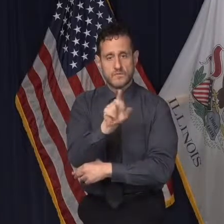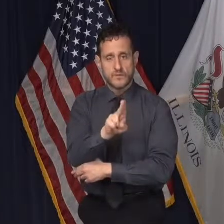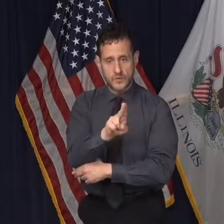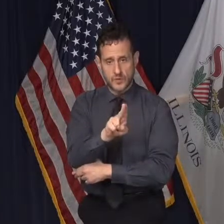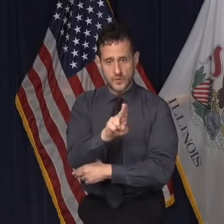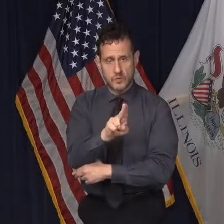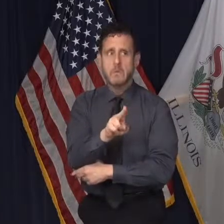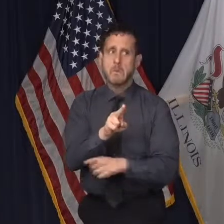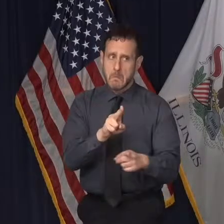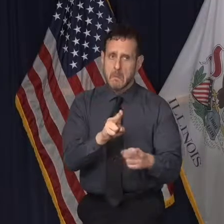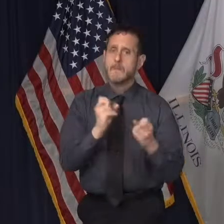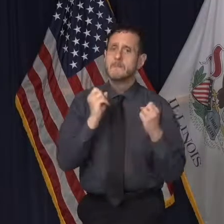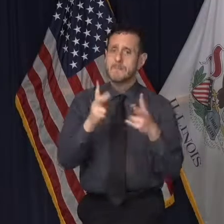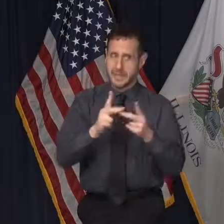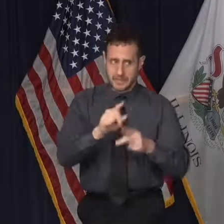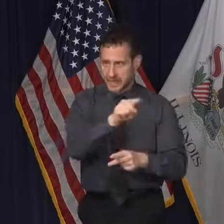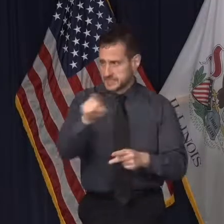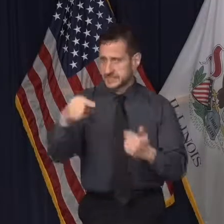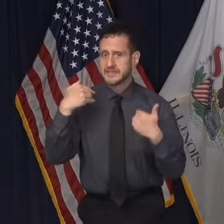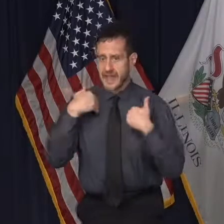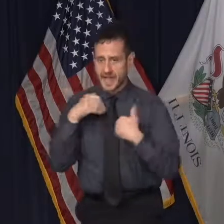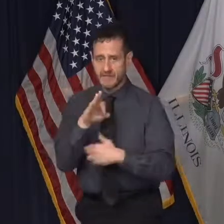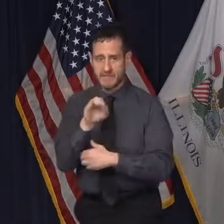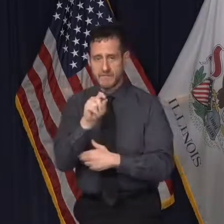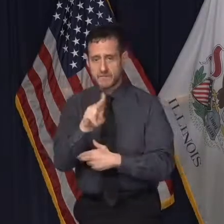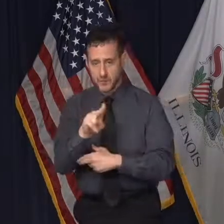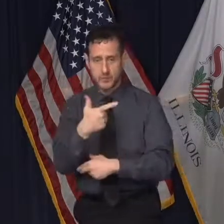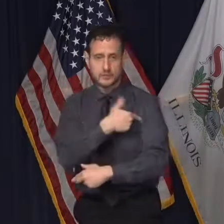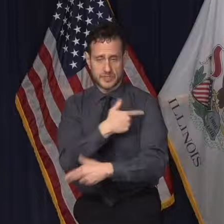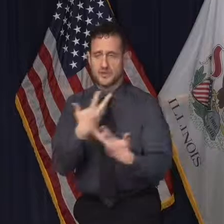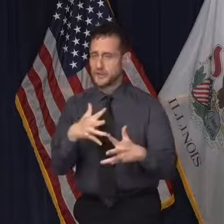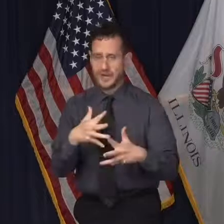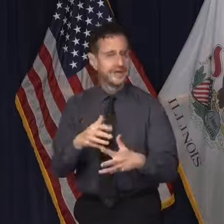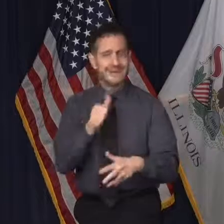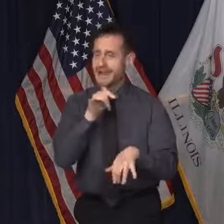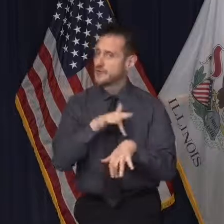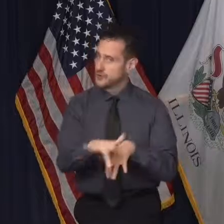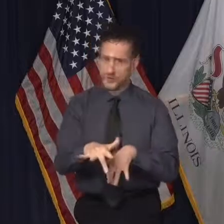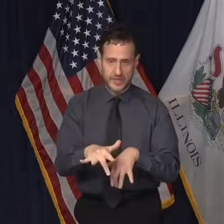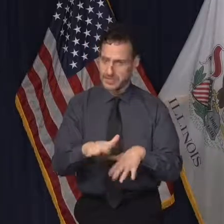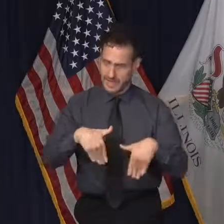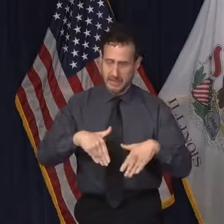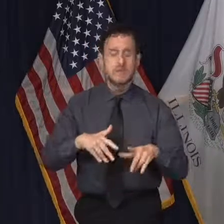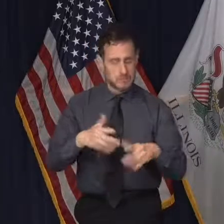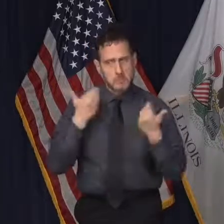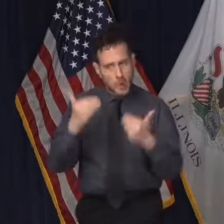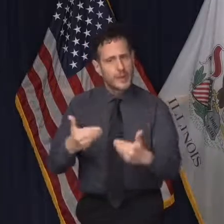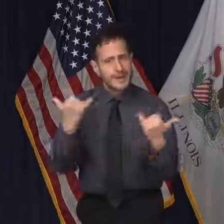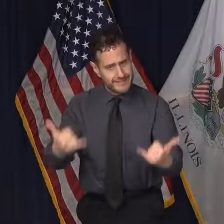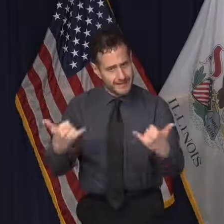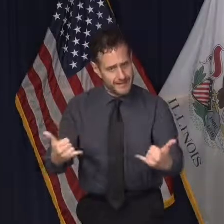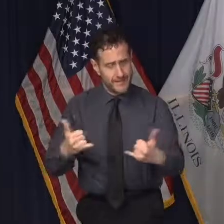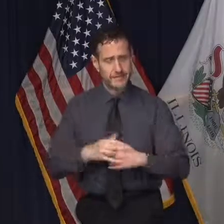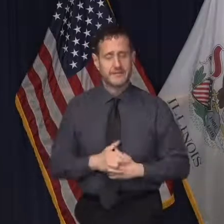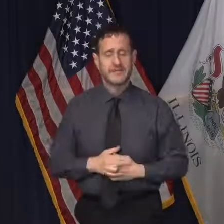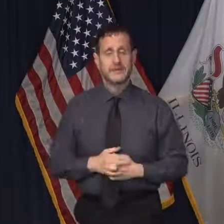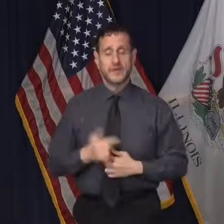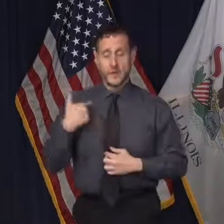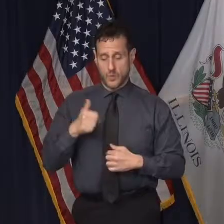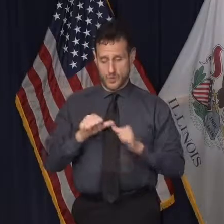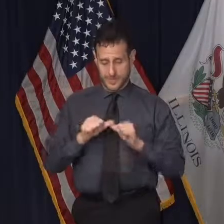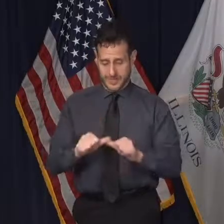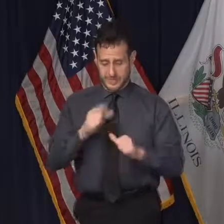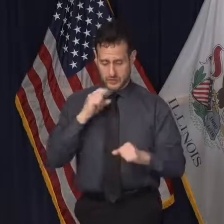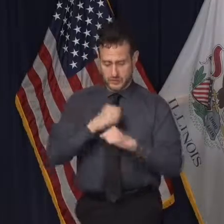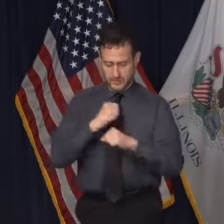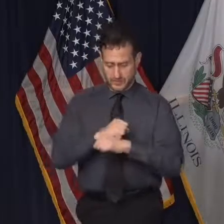It's not too early. In fact, now is the time to do it. And as we continue to battle the COVID-19 pandemic, getting